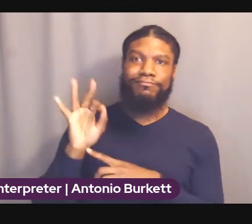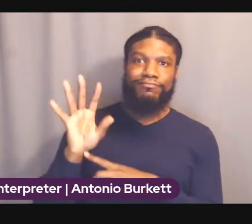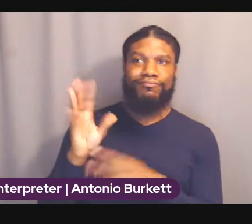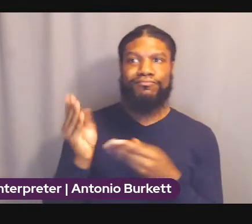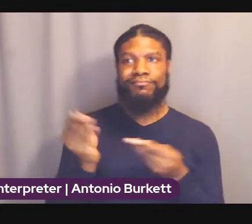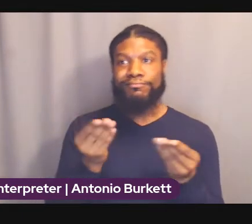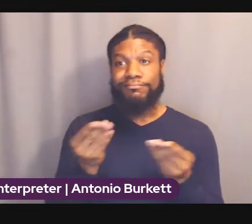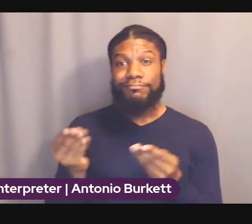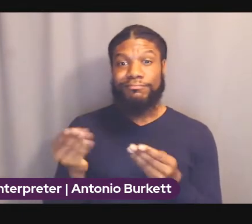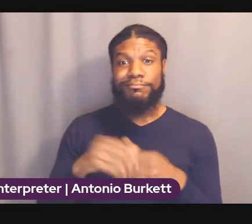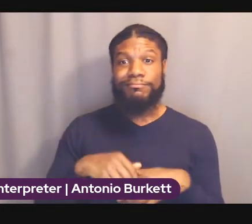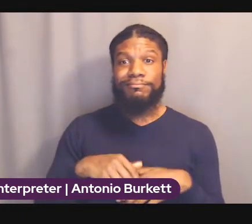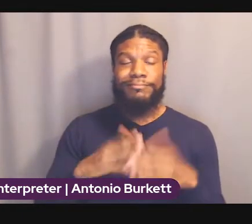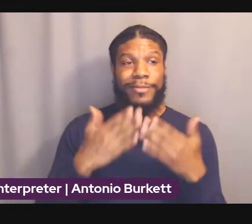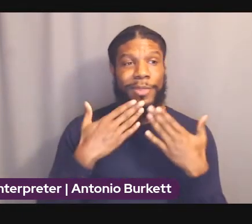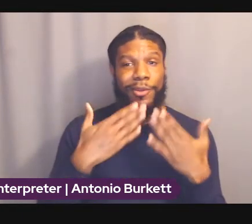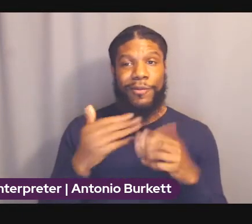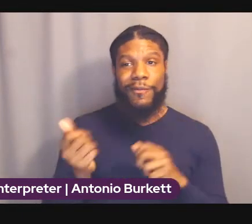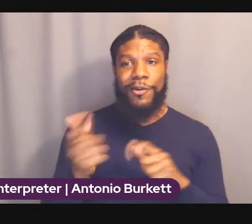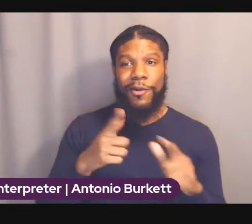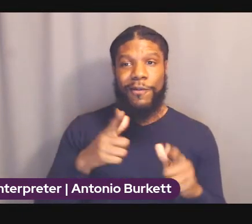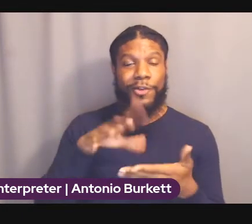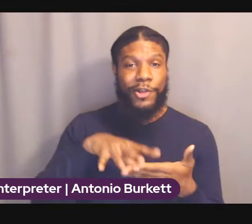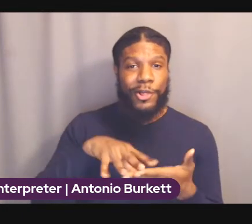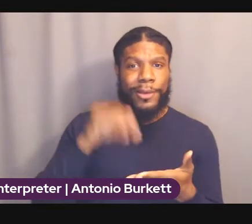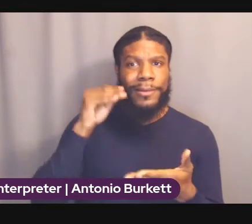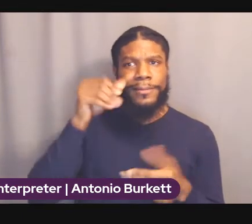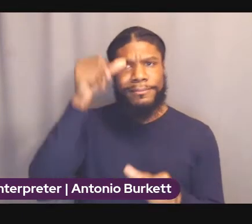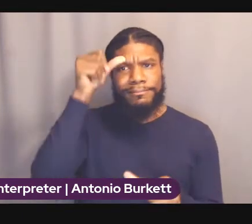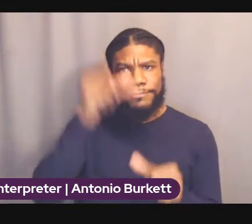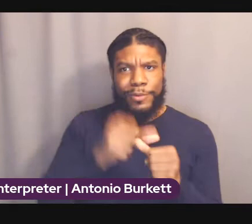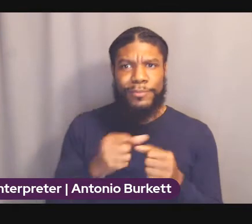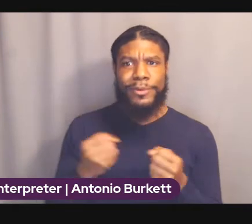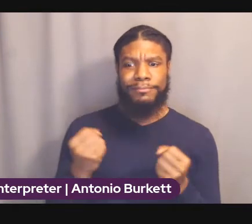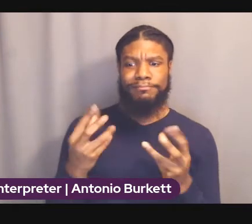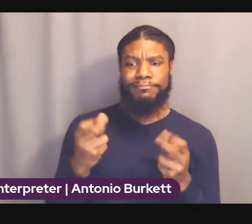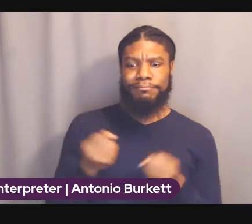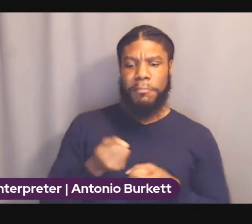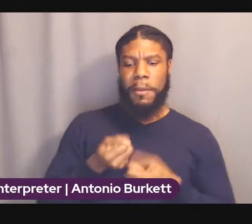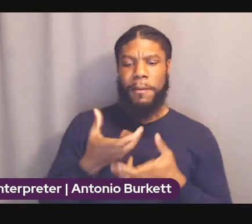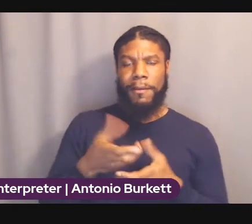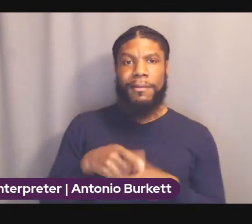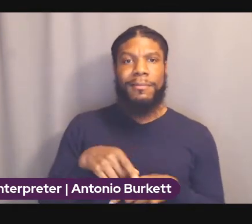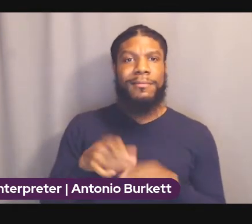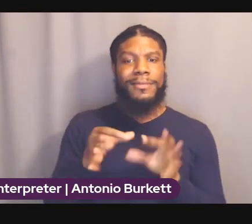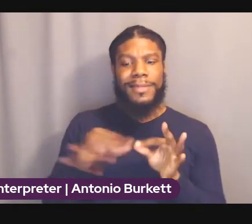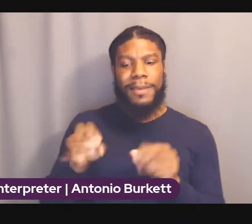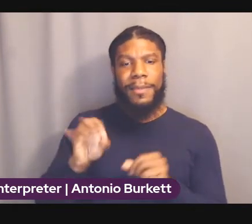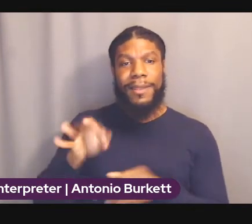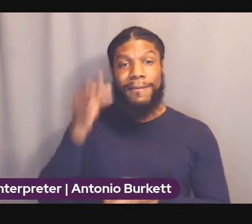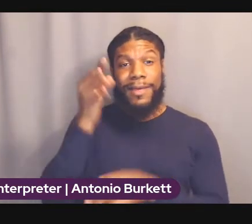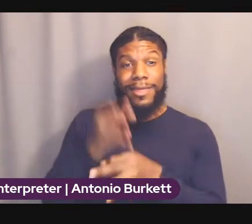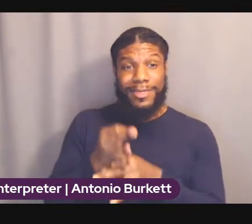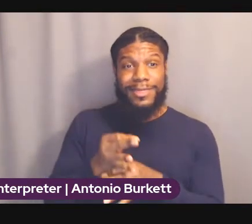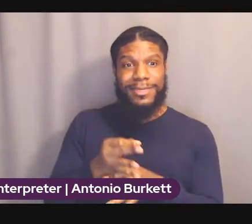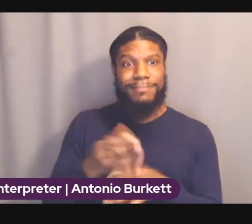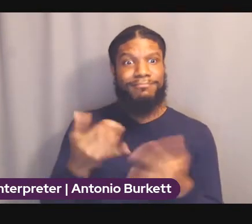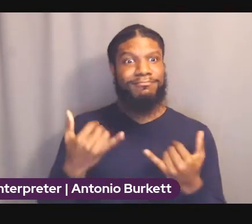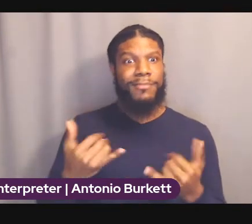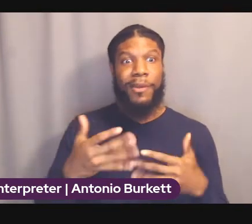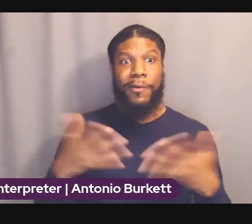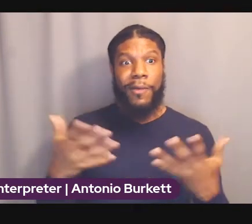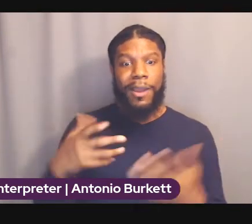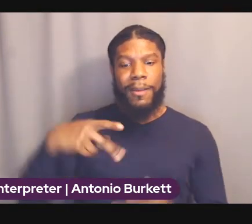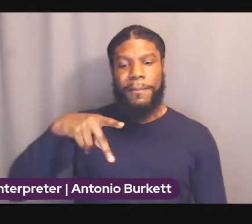remembering the statement of faith as we said it collectively in today's service. It's Palm Sunday. And so I just want to pause